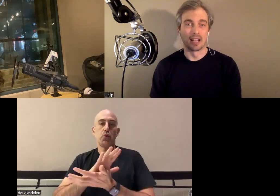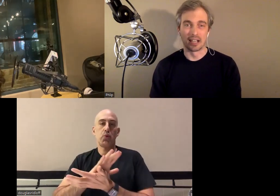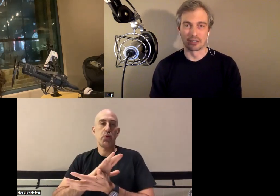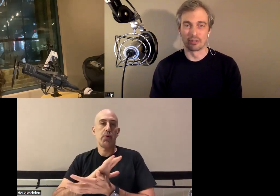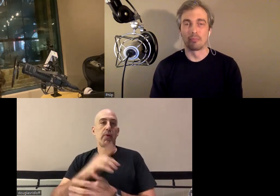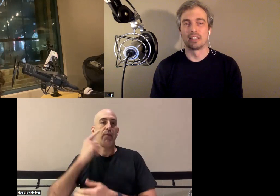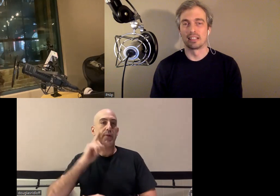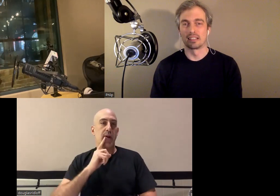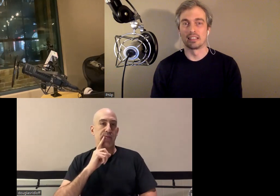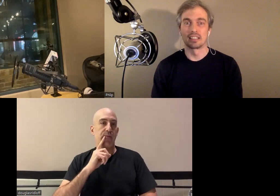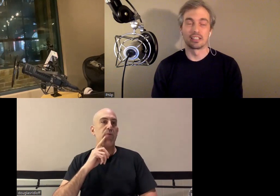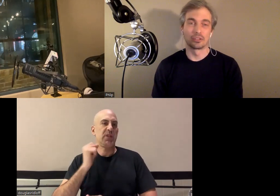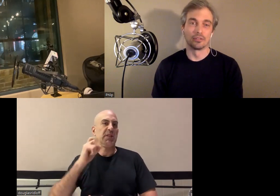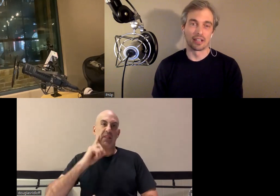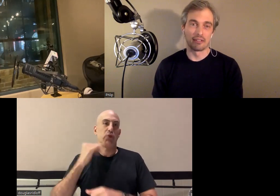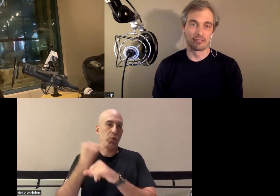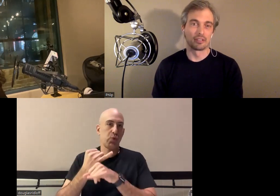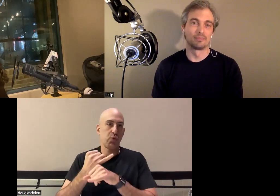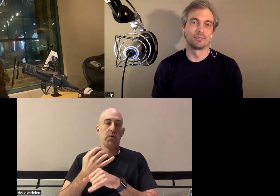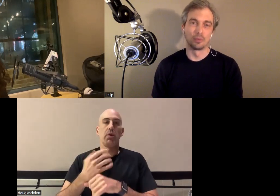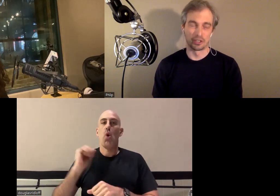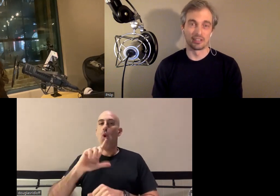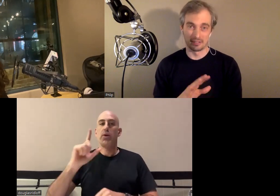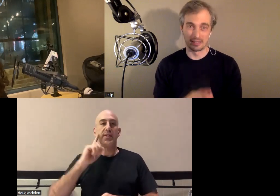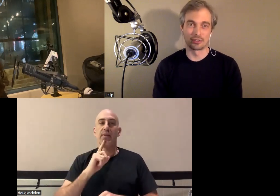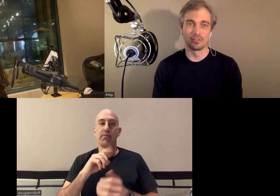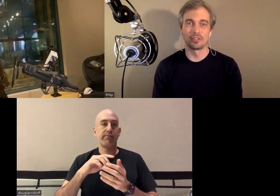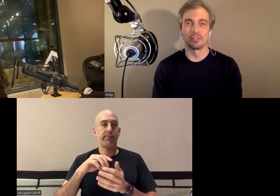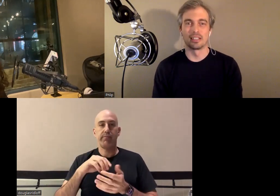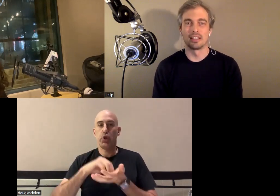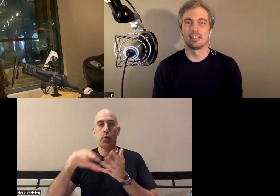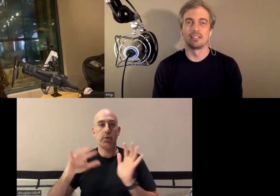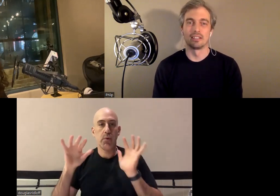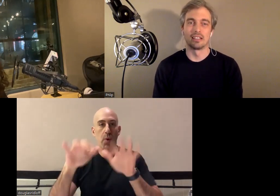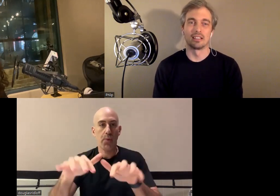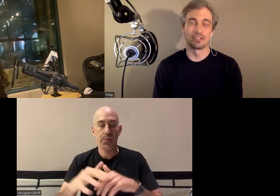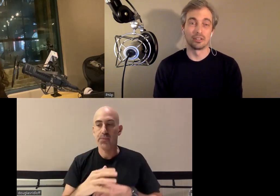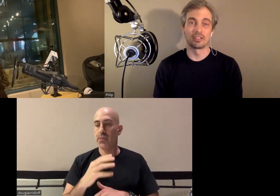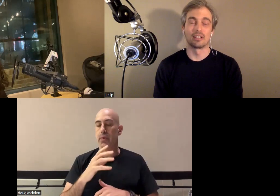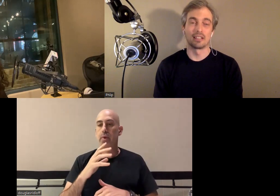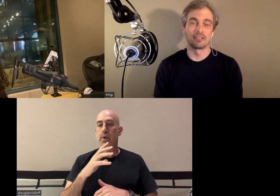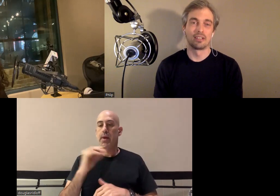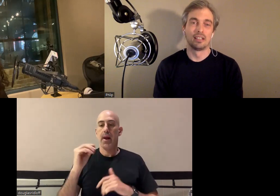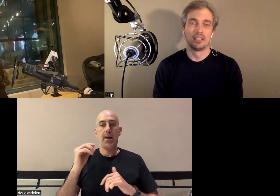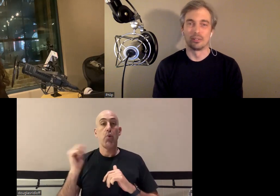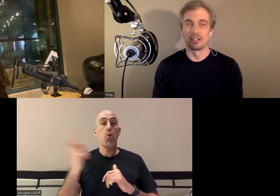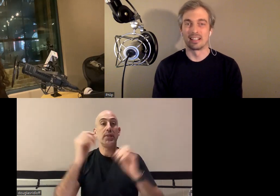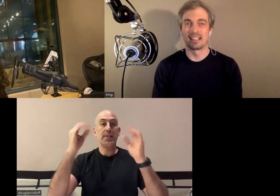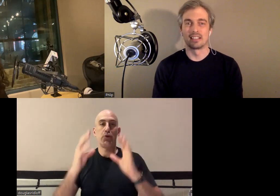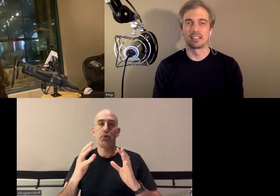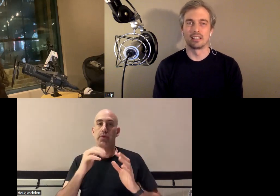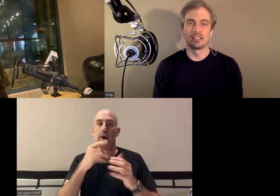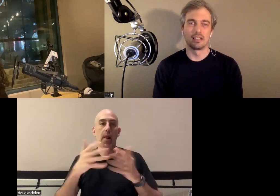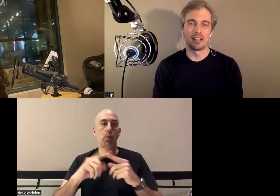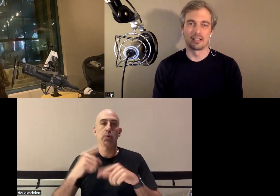Yeah, I grew up attending the Lexington School for the Deaf, which is a deaf school, as you say. All the students are deaf who are